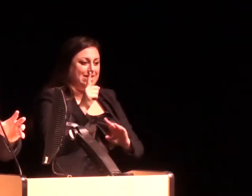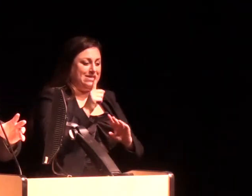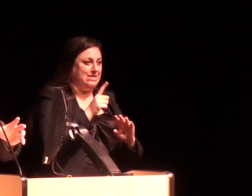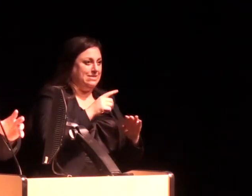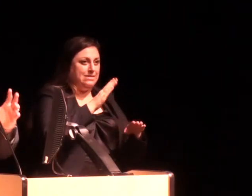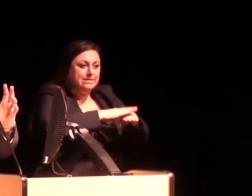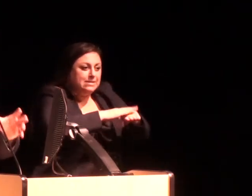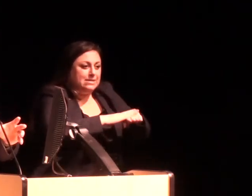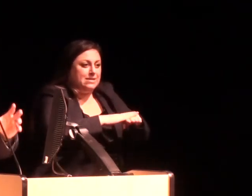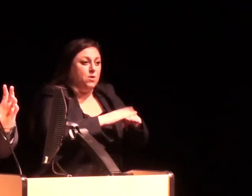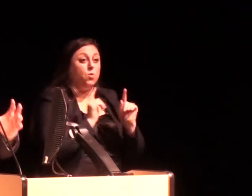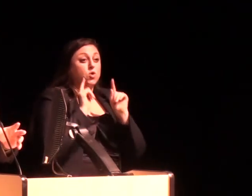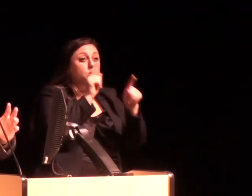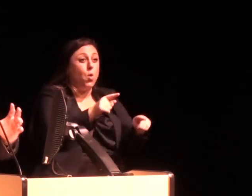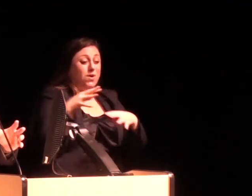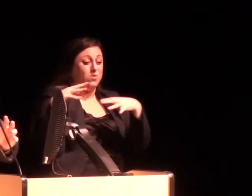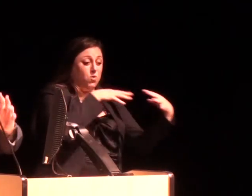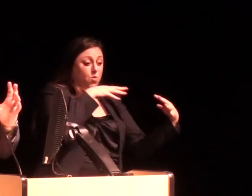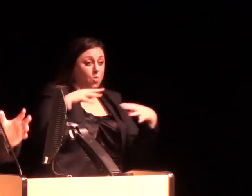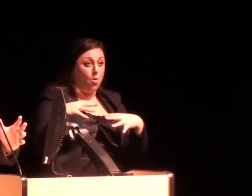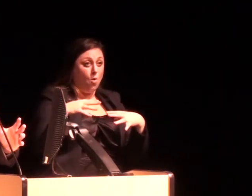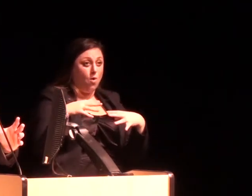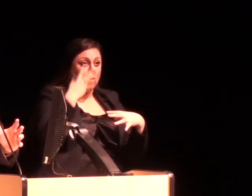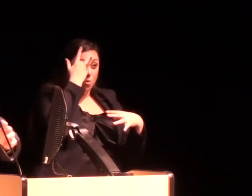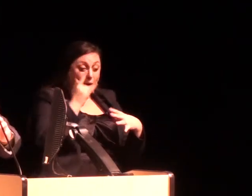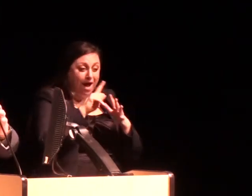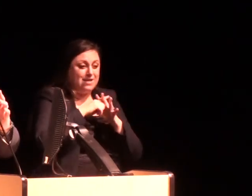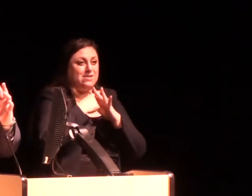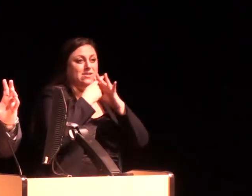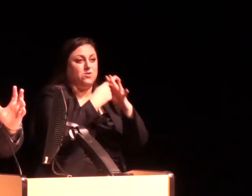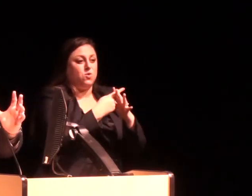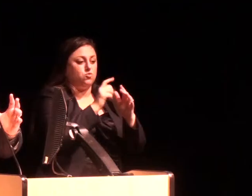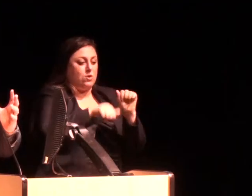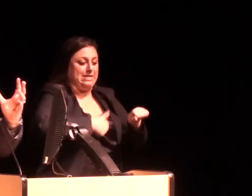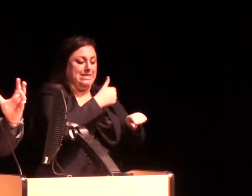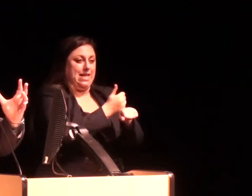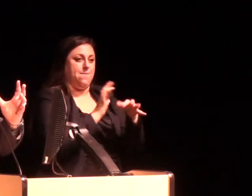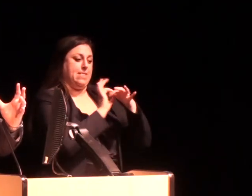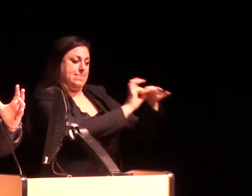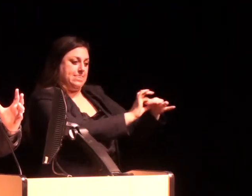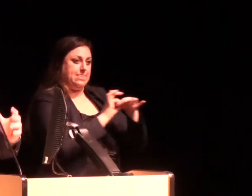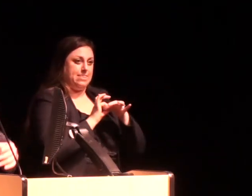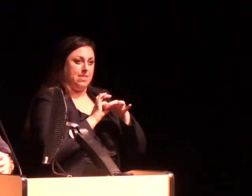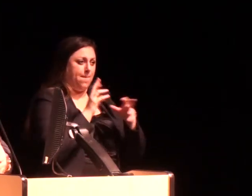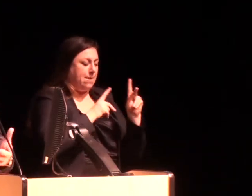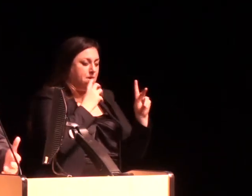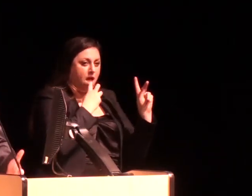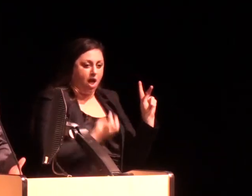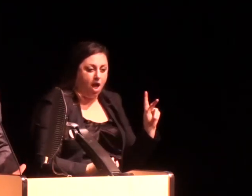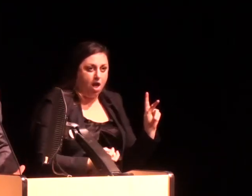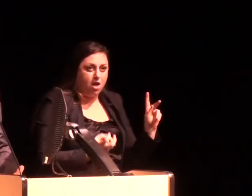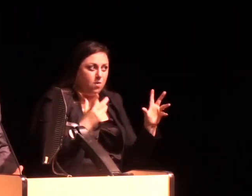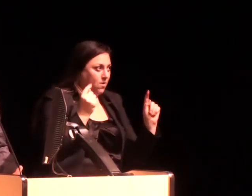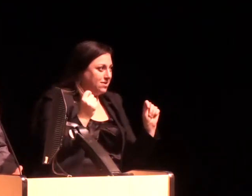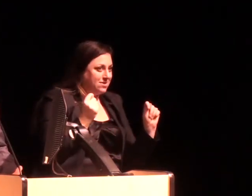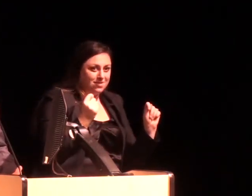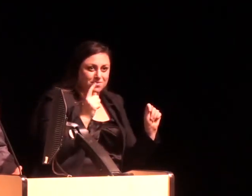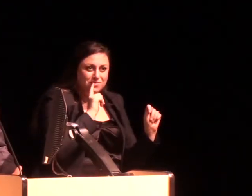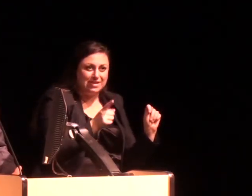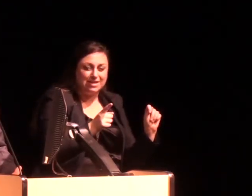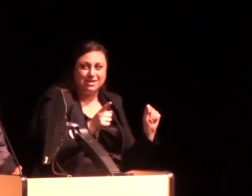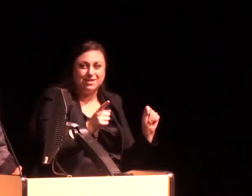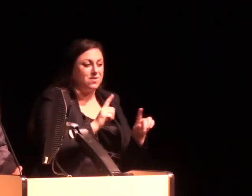are going to war for established diplomatic relations. Wow. Everybody was shocked. But I like to say, you know, the